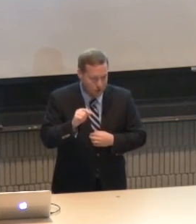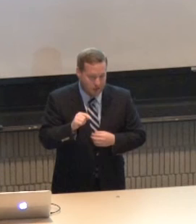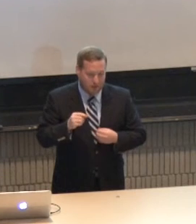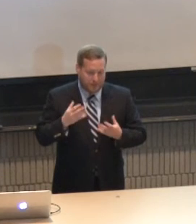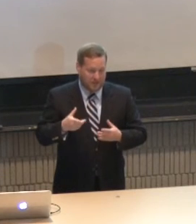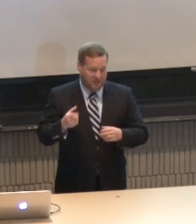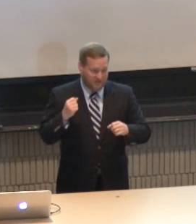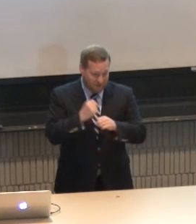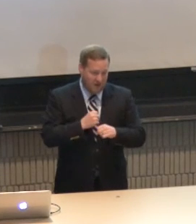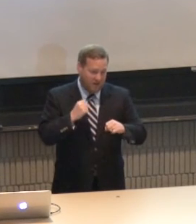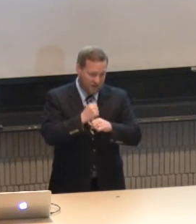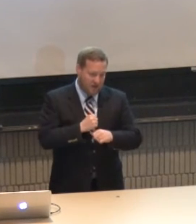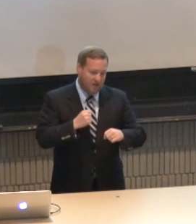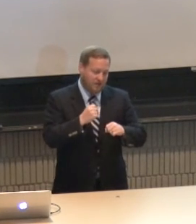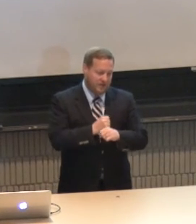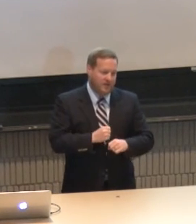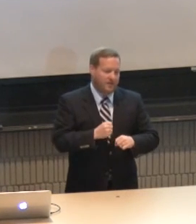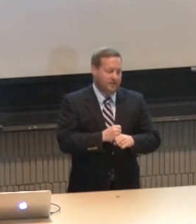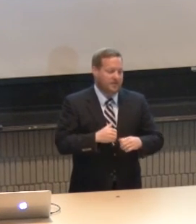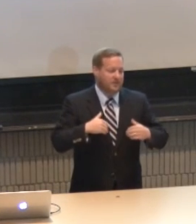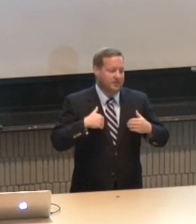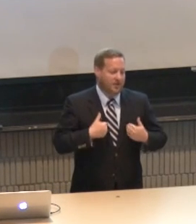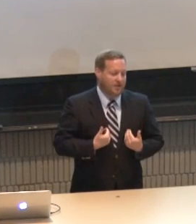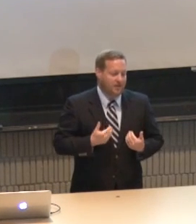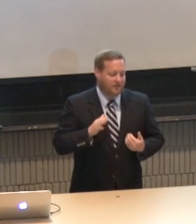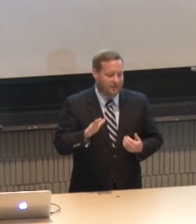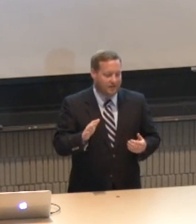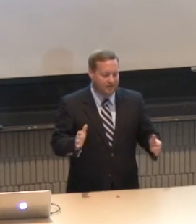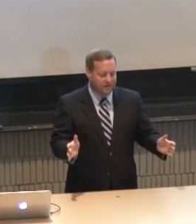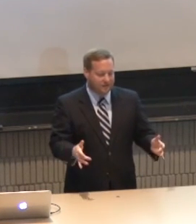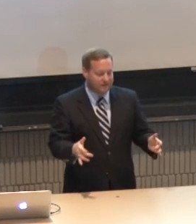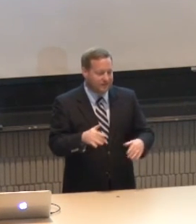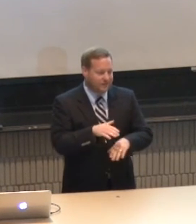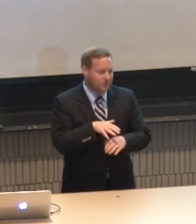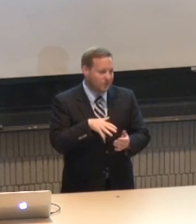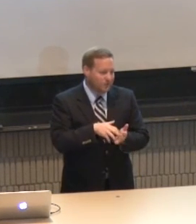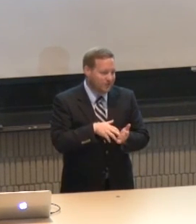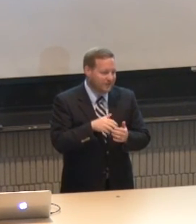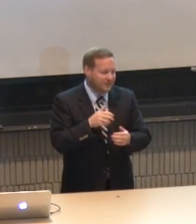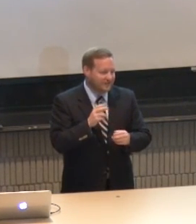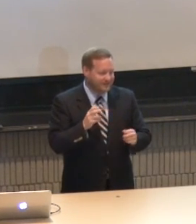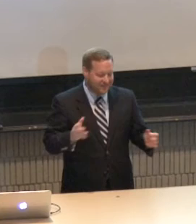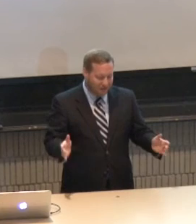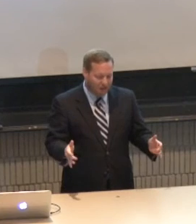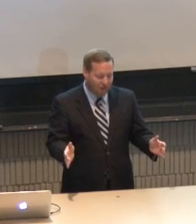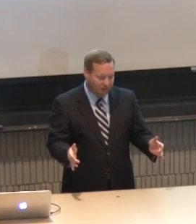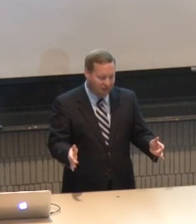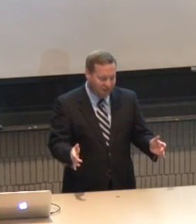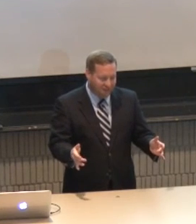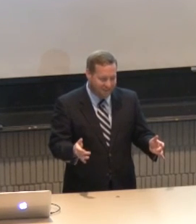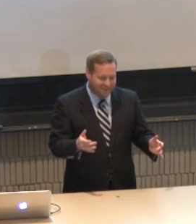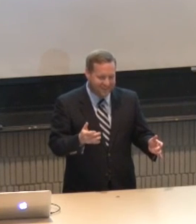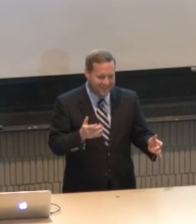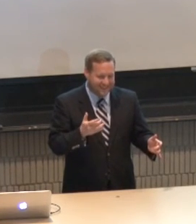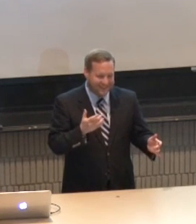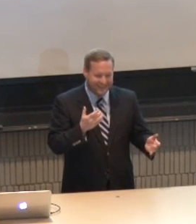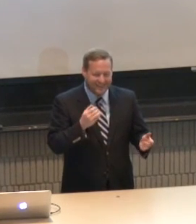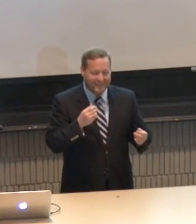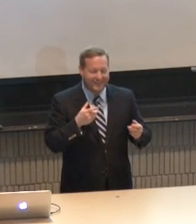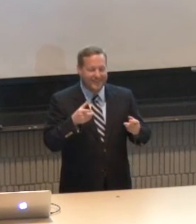people are spread thin, they're burned out, they've been fighting for a long time, they're tired, their flippers are weak on that